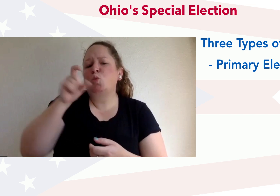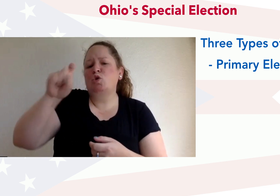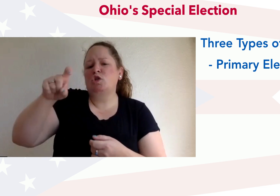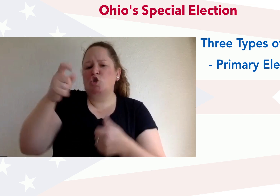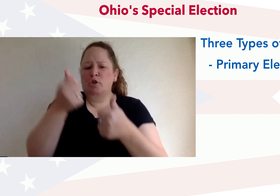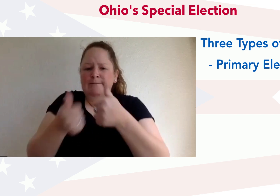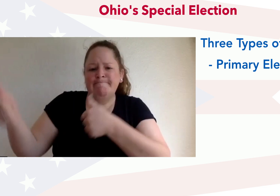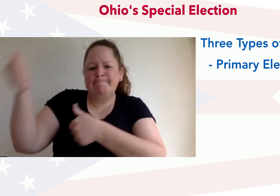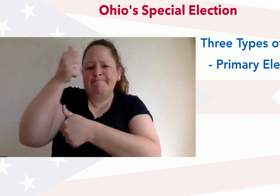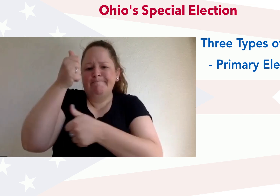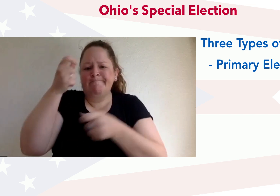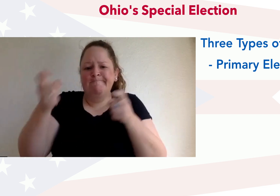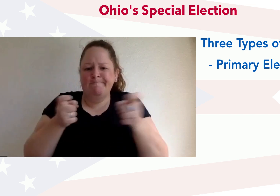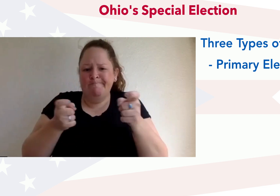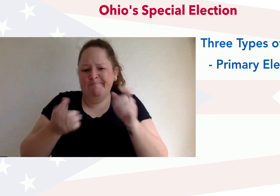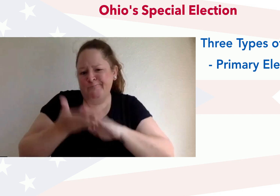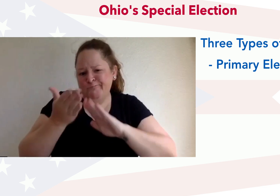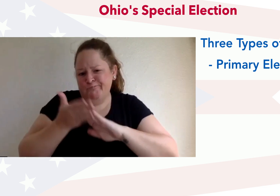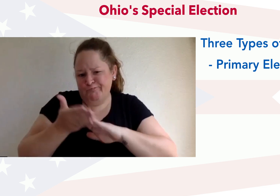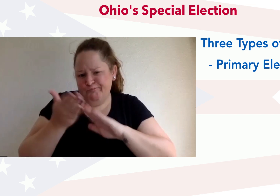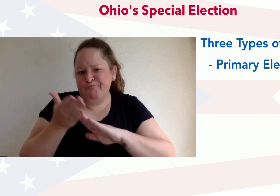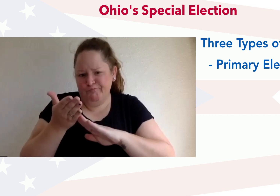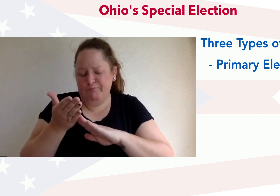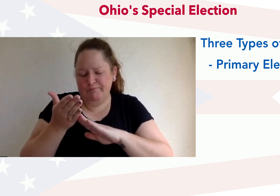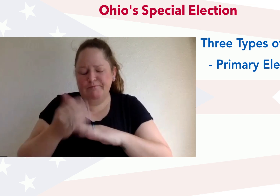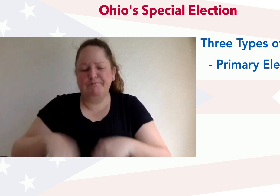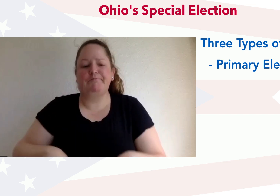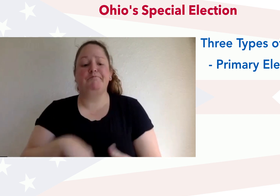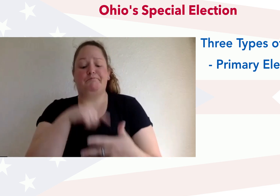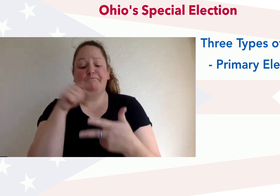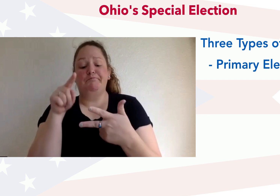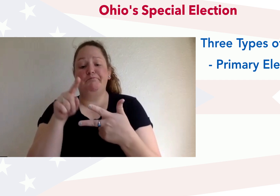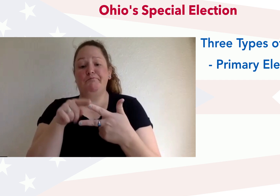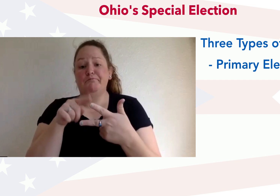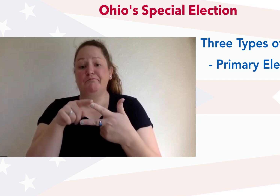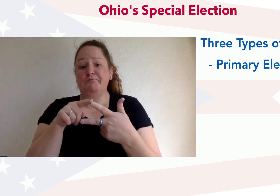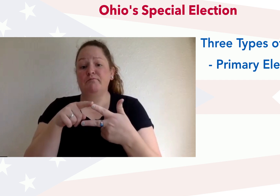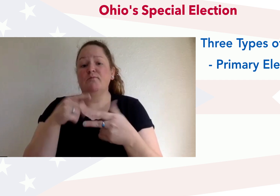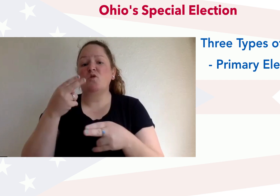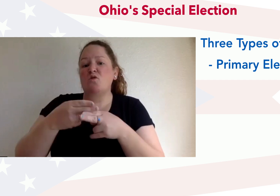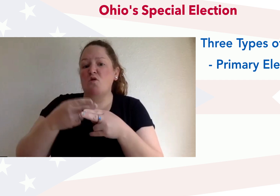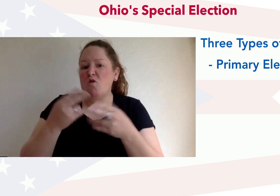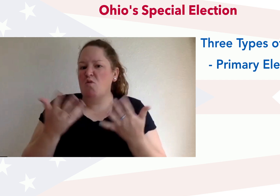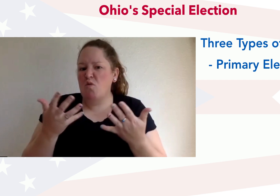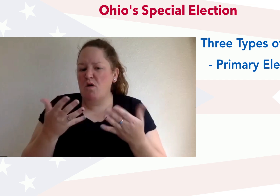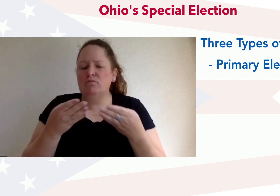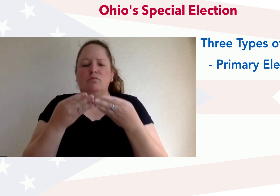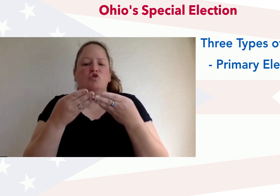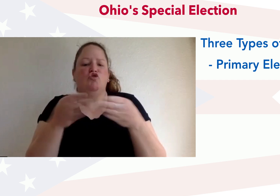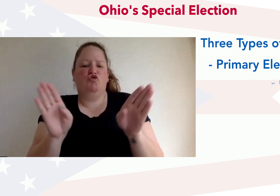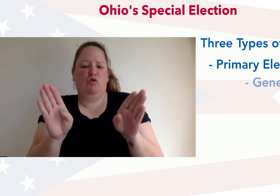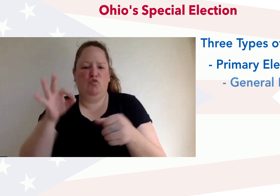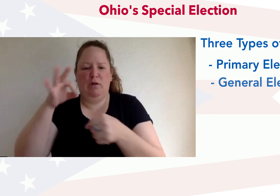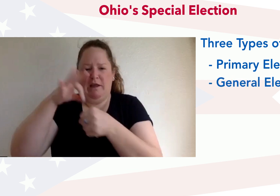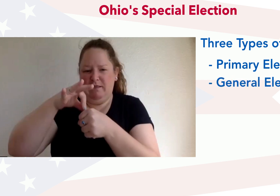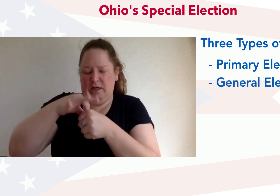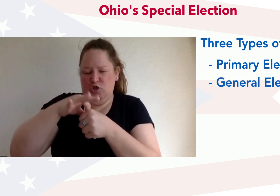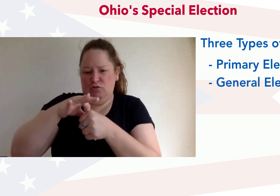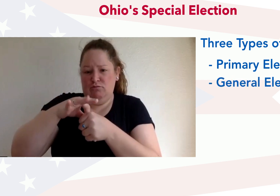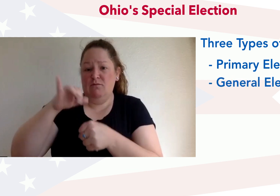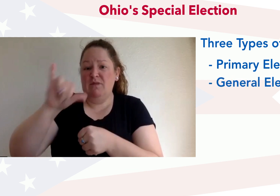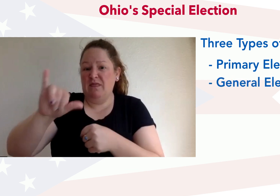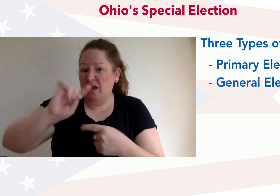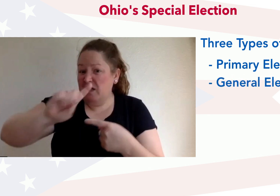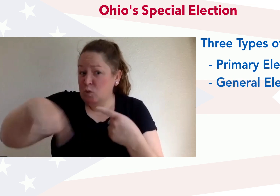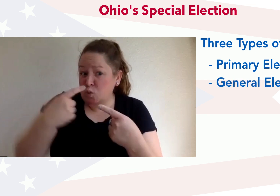In those elections, you're voting for who should be running specific parts of the state or country. The second is